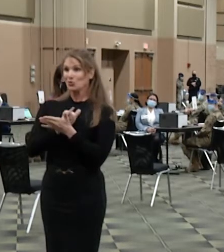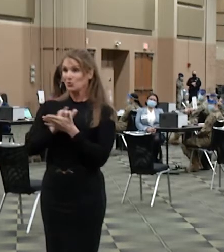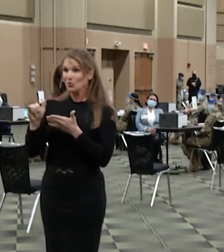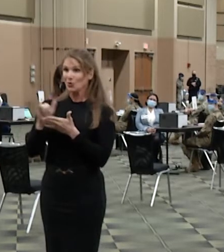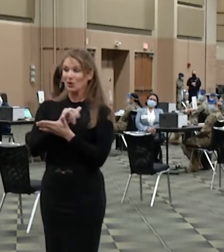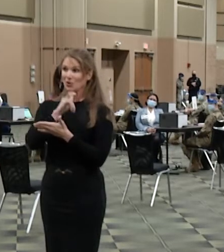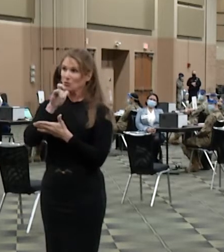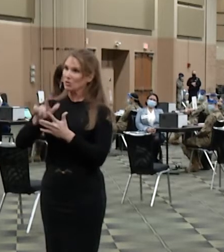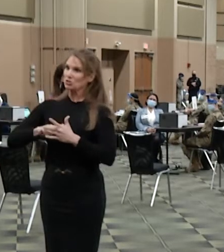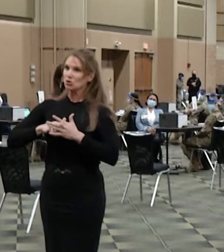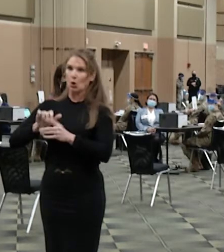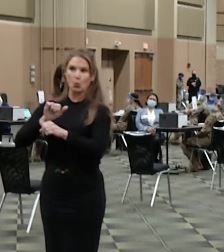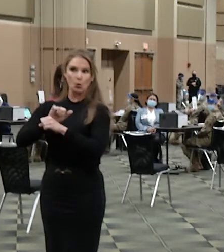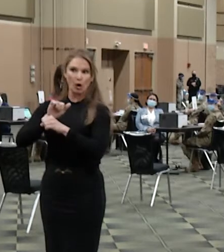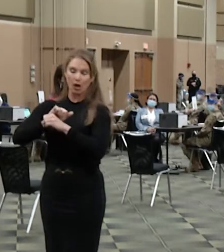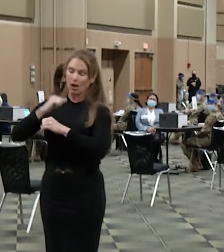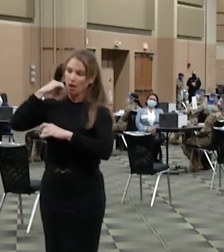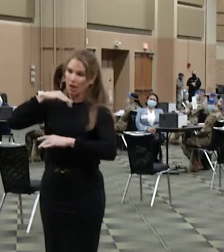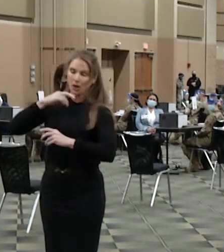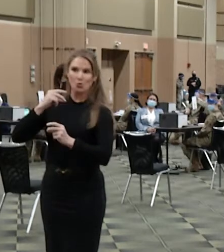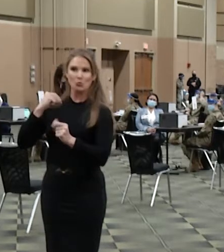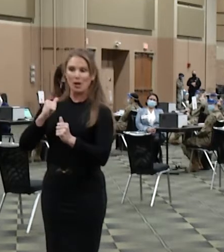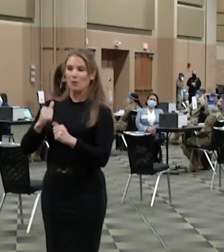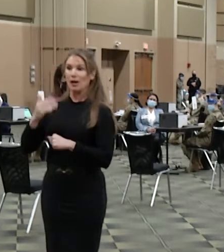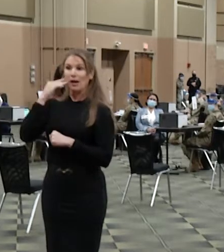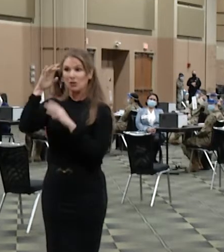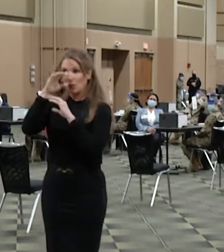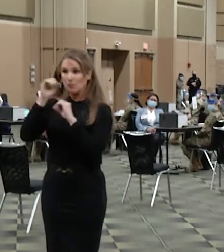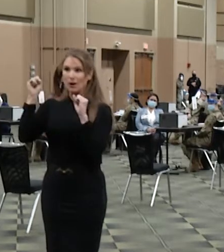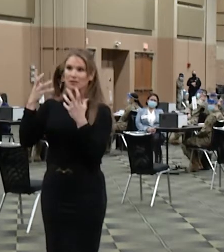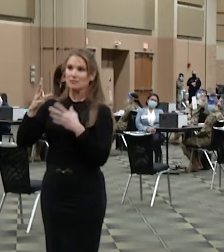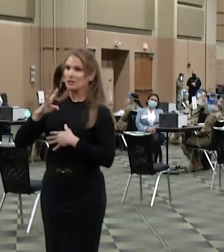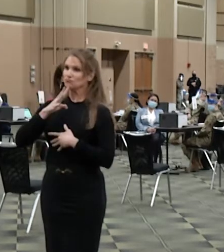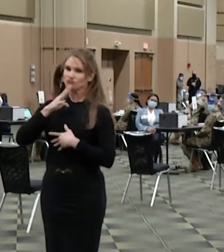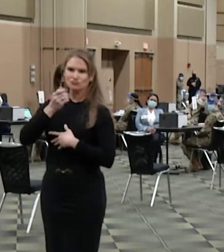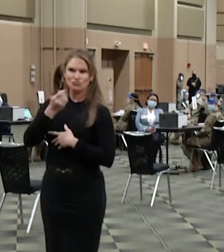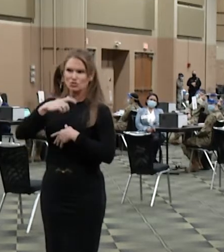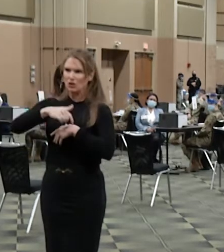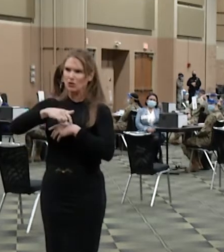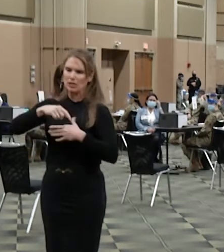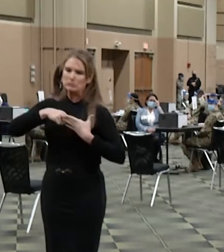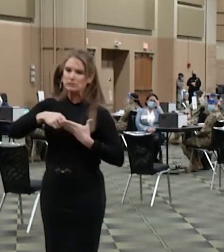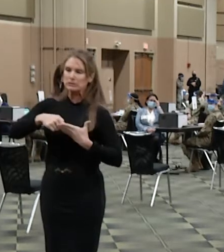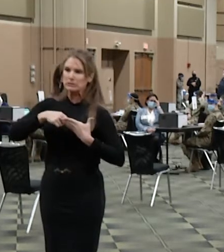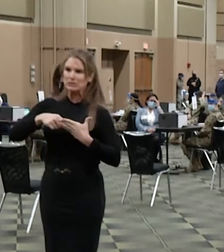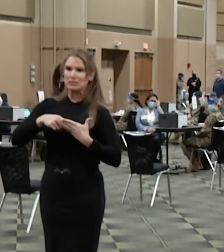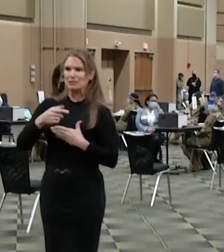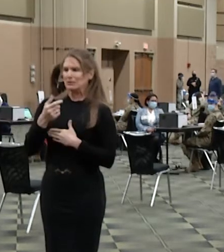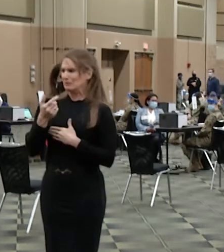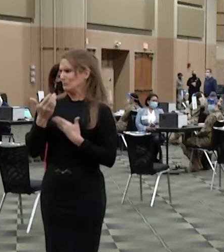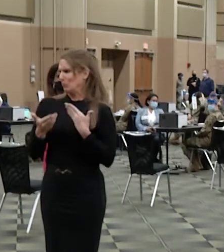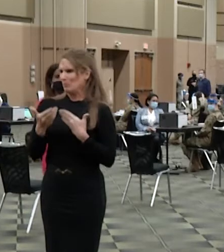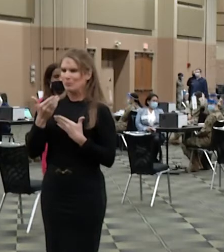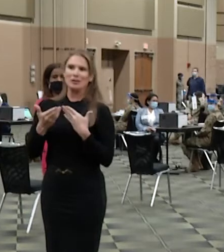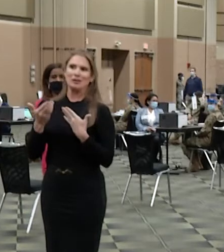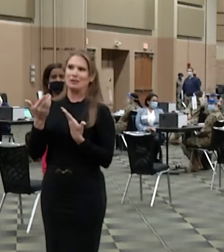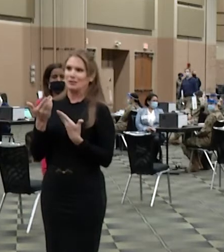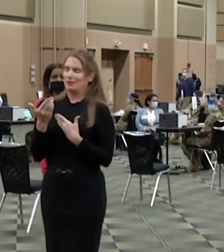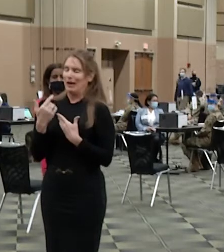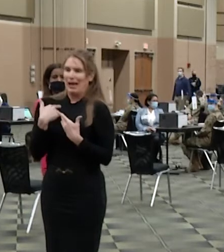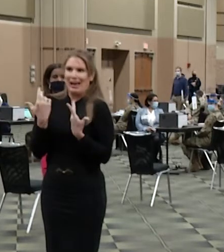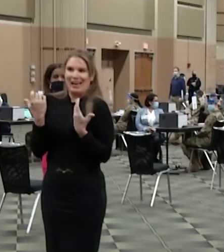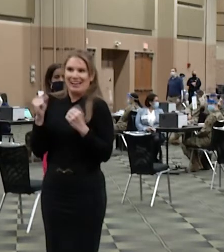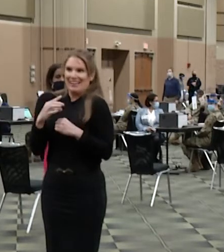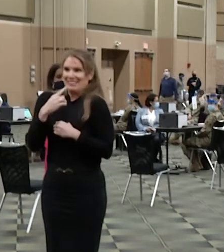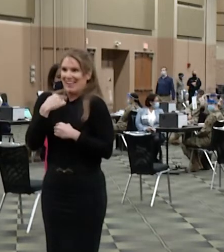hit the ground running. I know that the president has talked to him several times, probably a day. I get to say that I